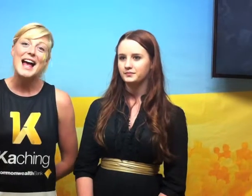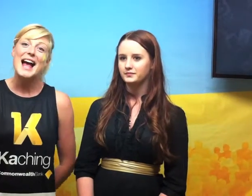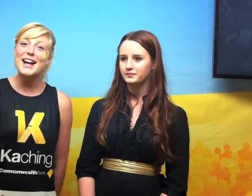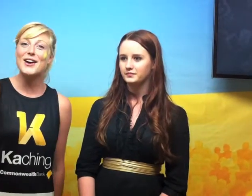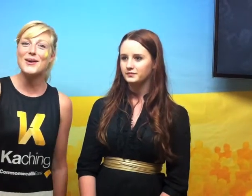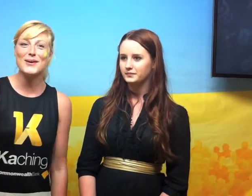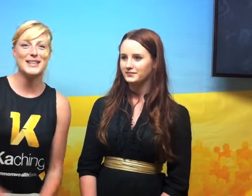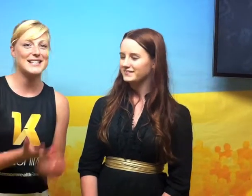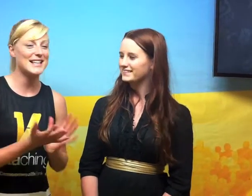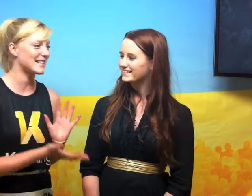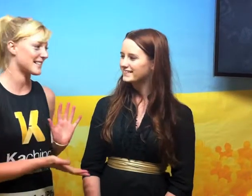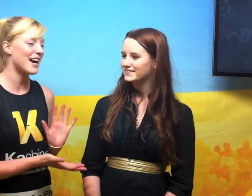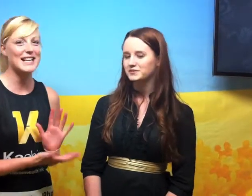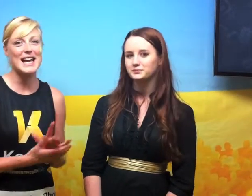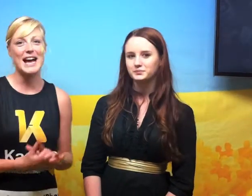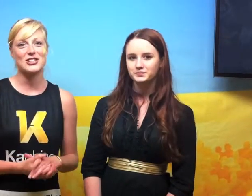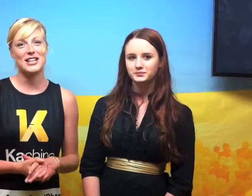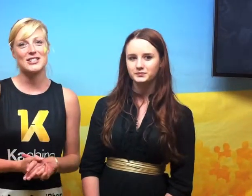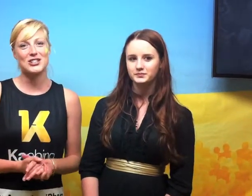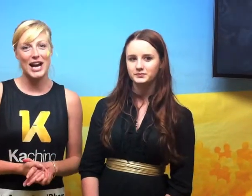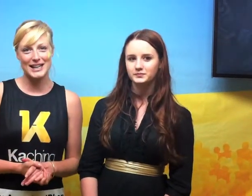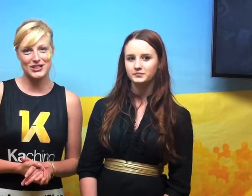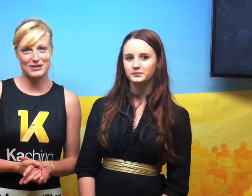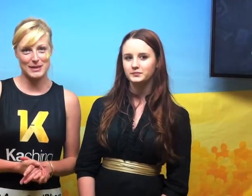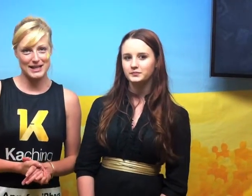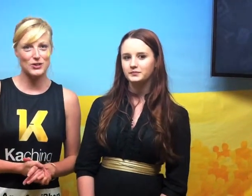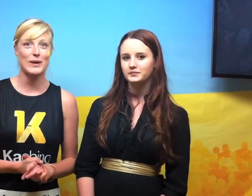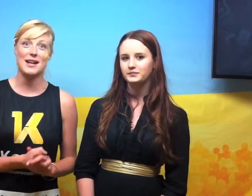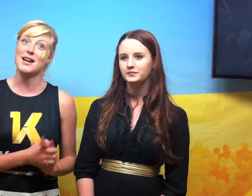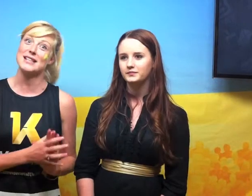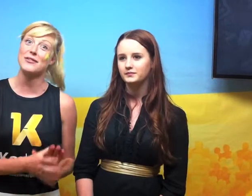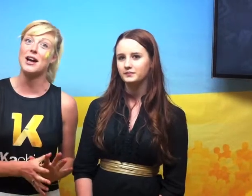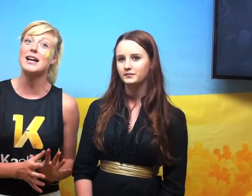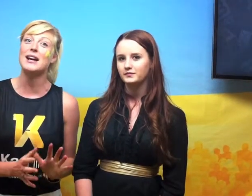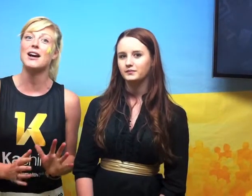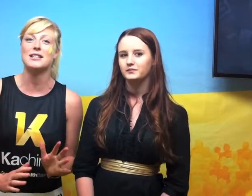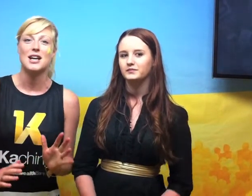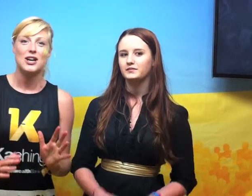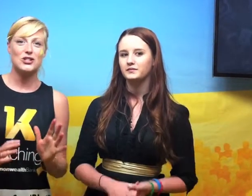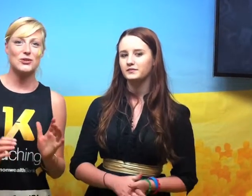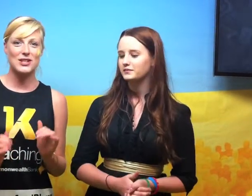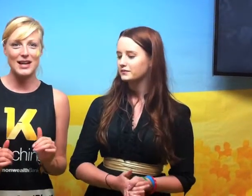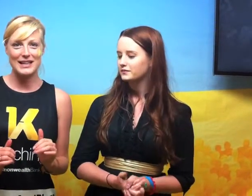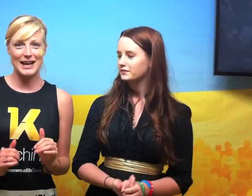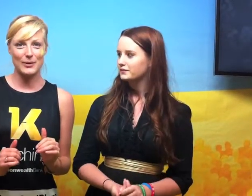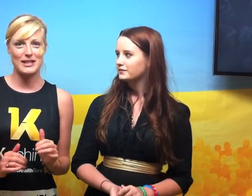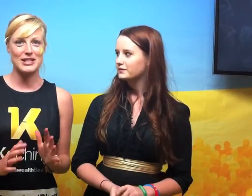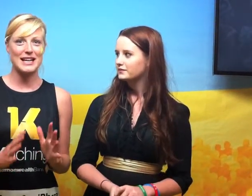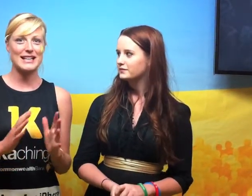Hello, this is Tani and she has challenged me to win herself an iCart to sign language in